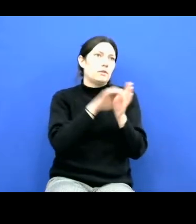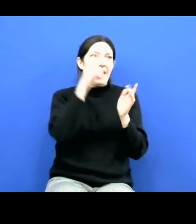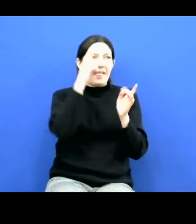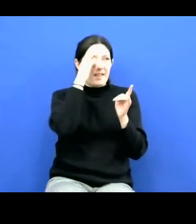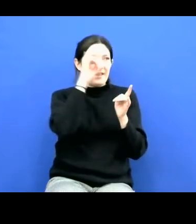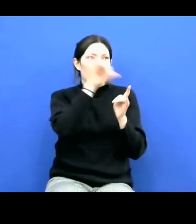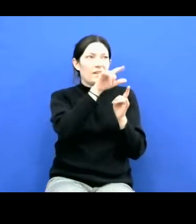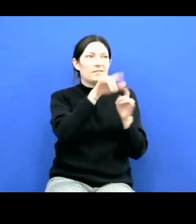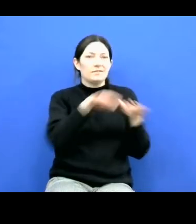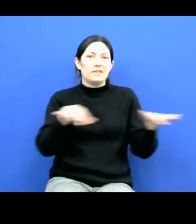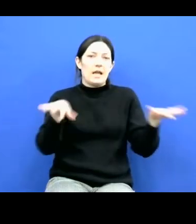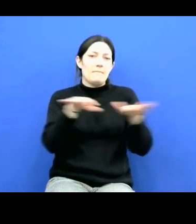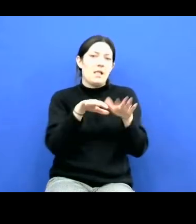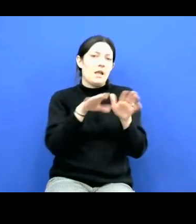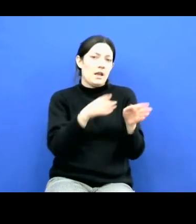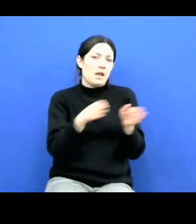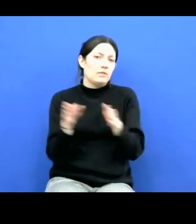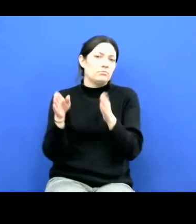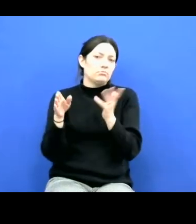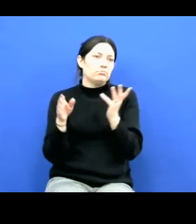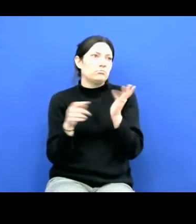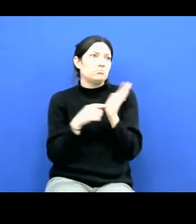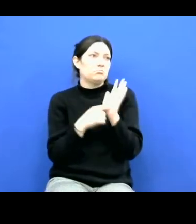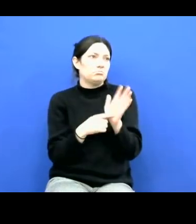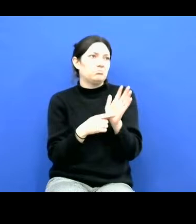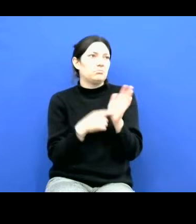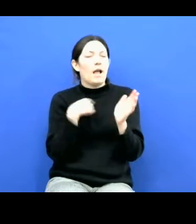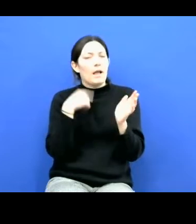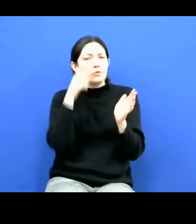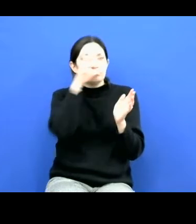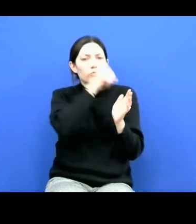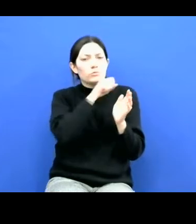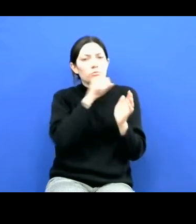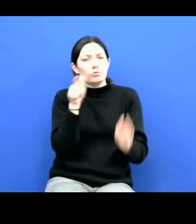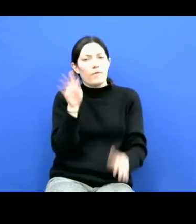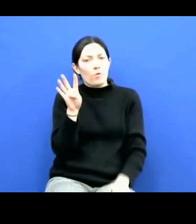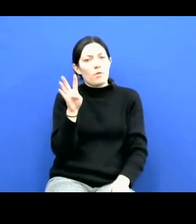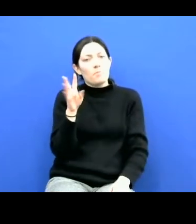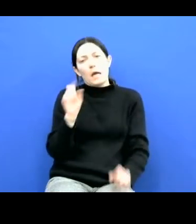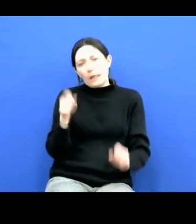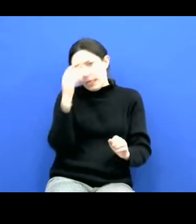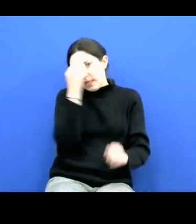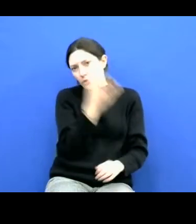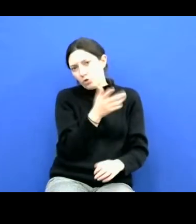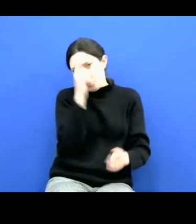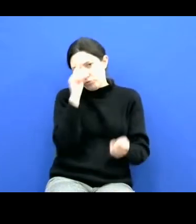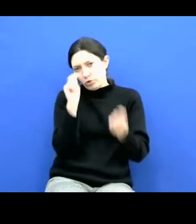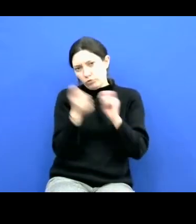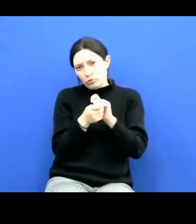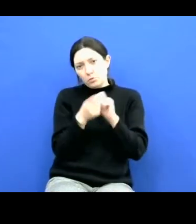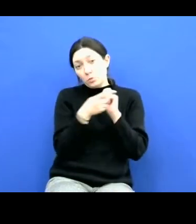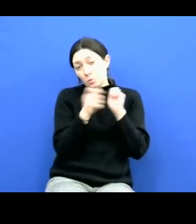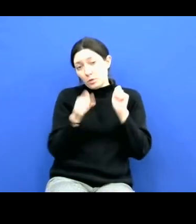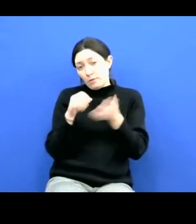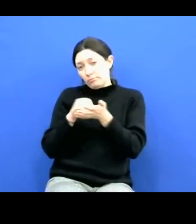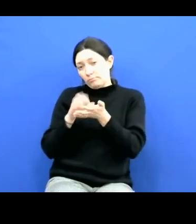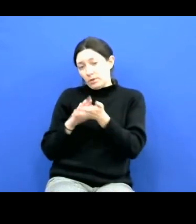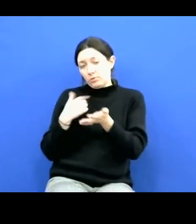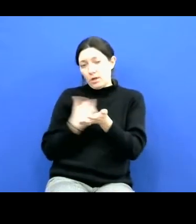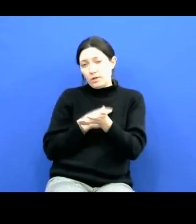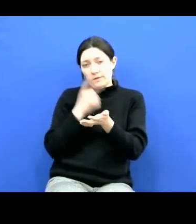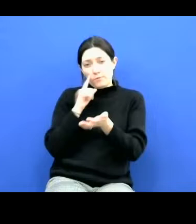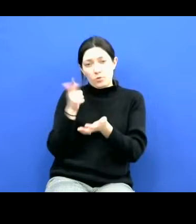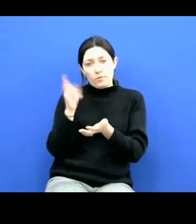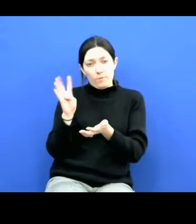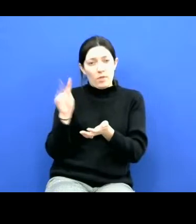alone. I'd assume the 24th, but I can let you know, Okay. if that's different. But if you put us on with the 24th, Sounds good. that'd